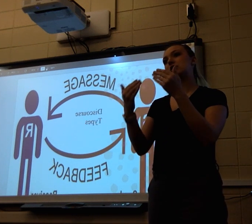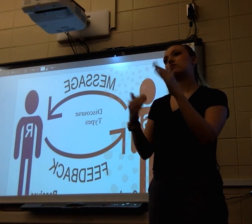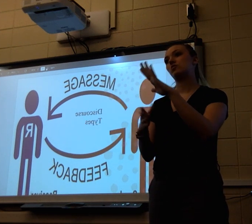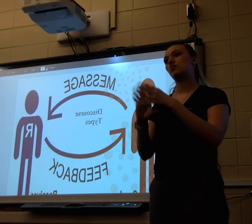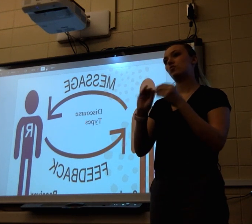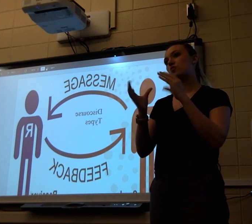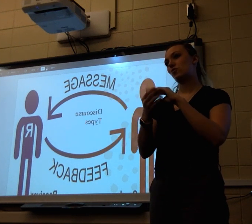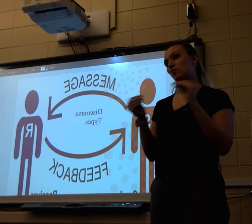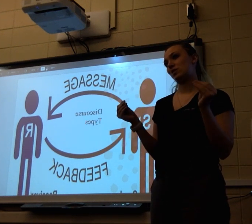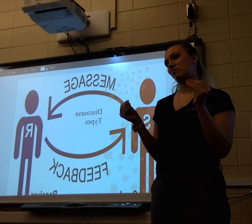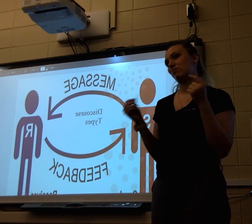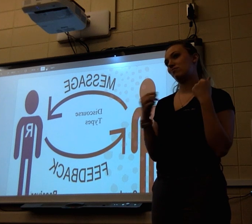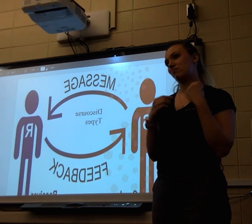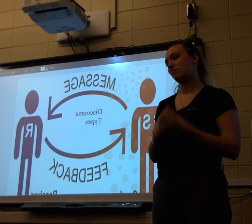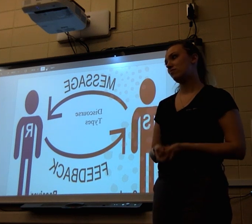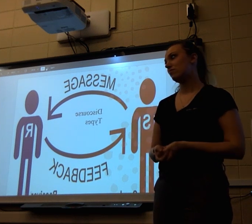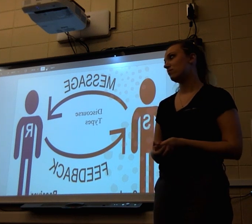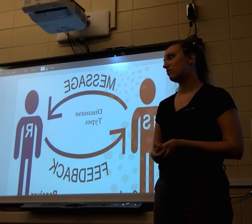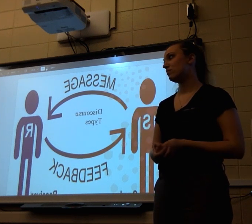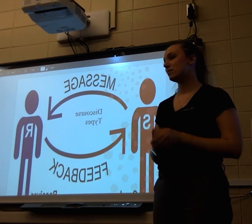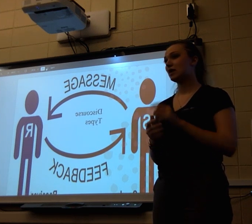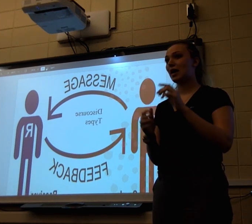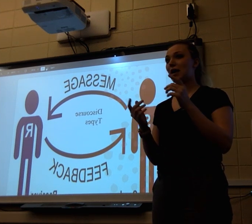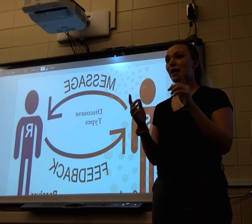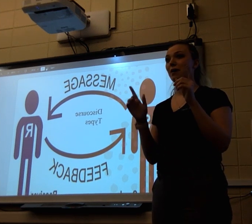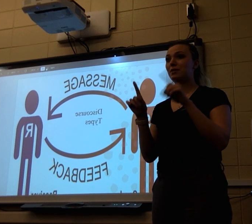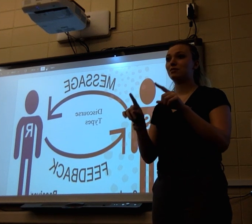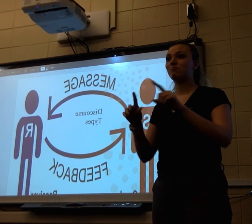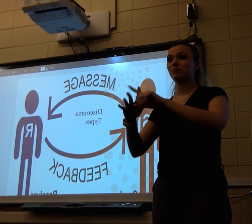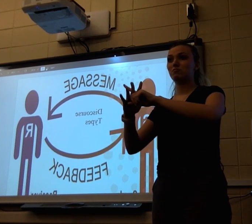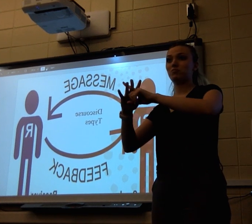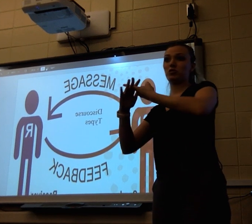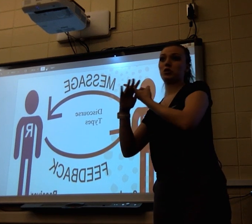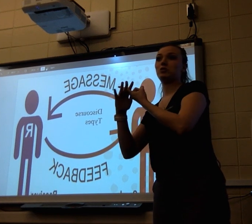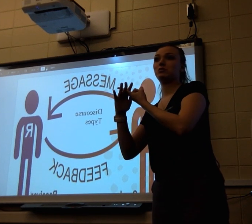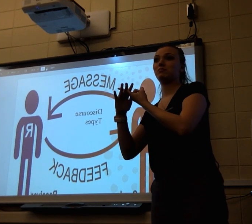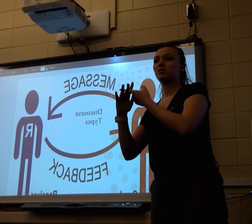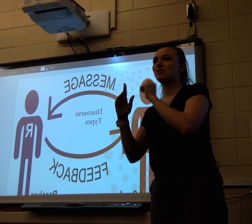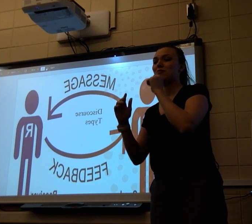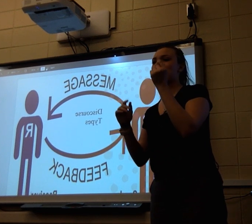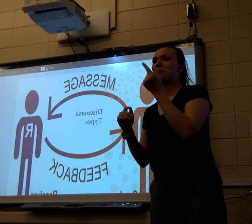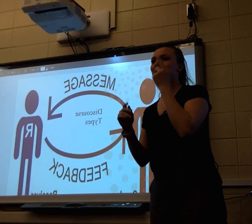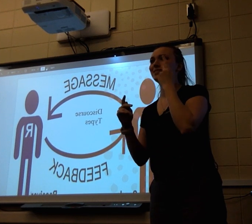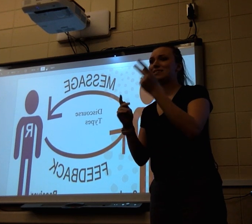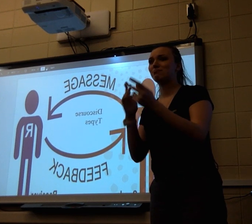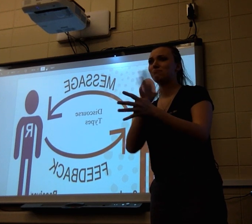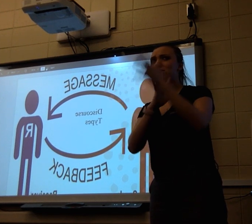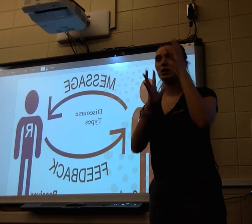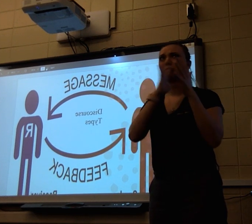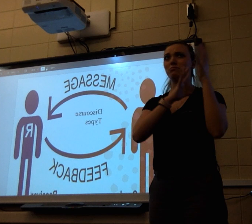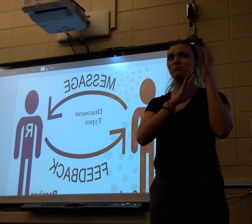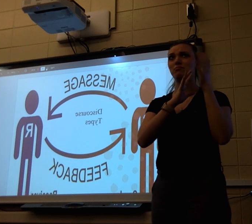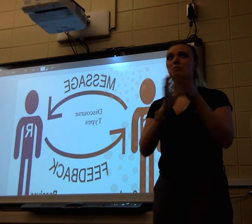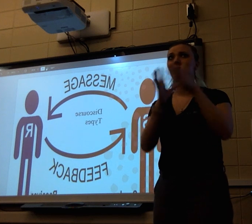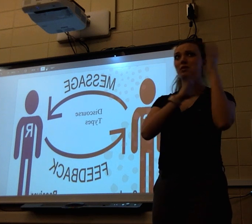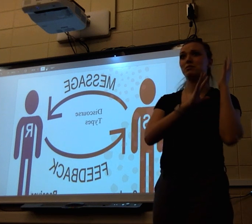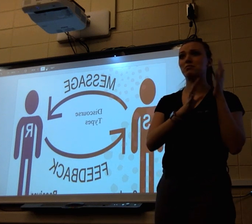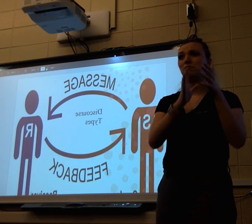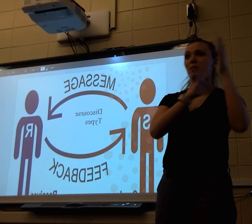happens at the beginning. And you're not going to keep seeing past. Only if they want to change the tense. Or it can be